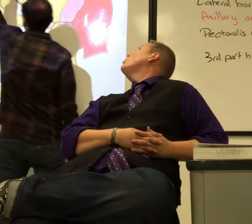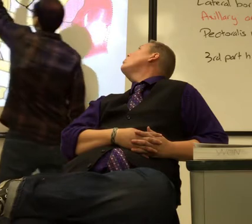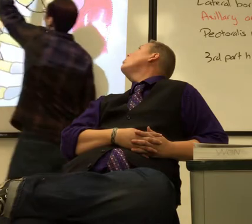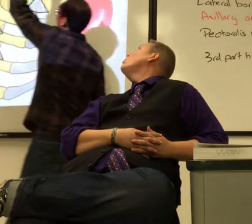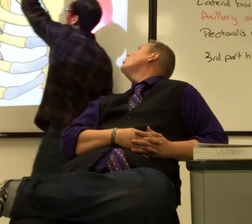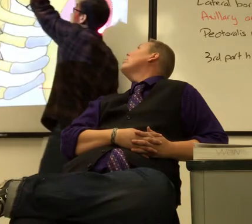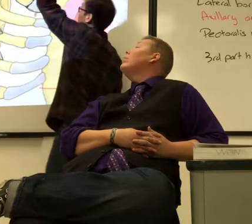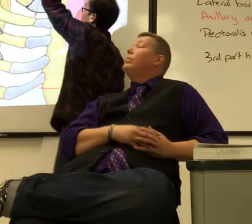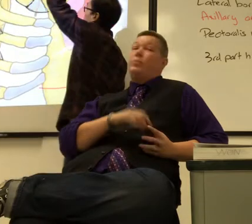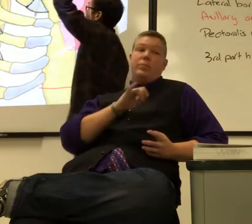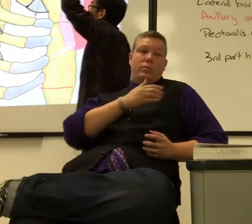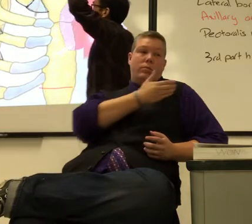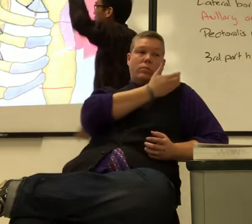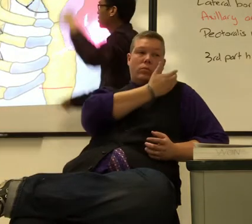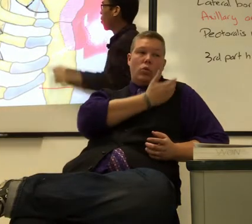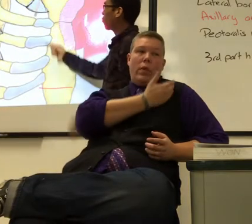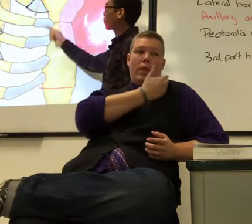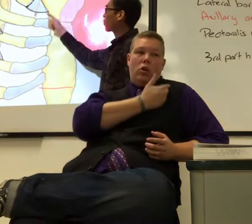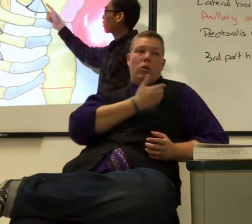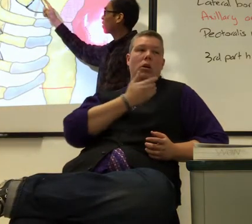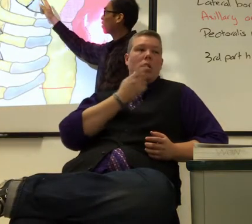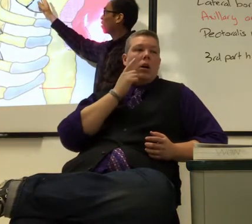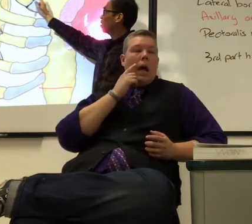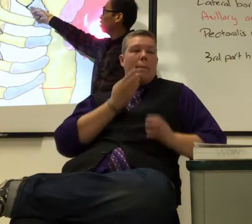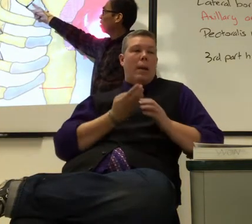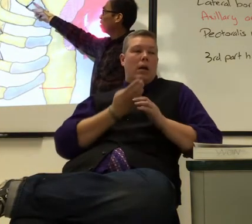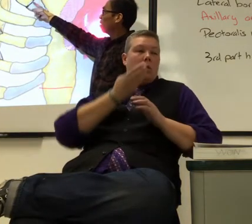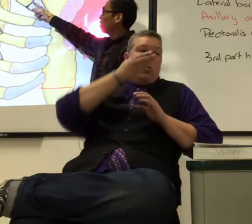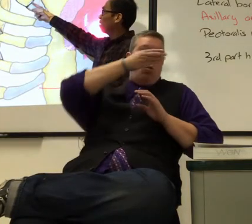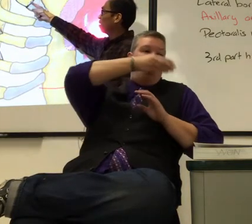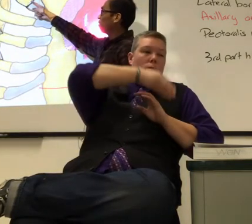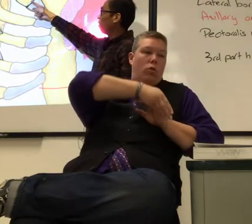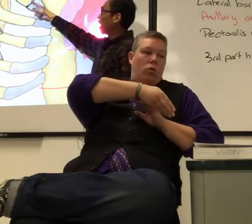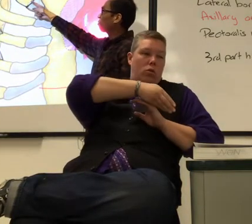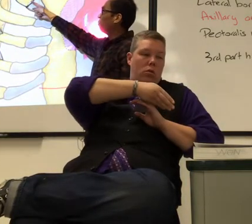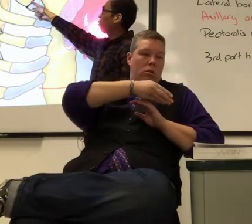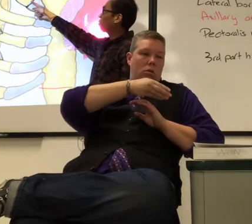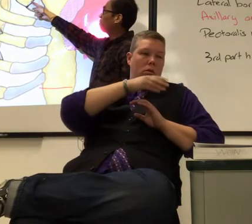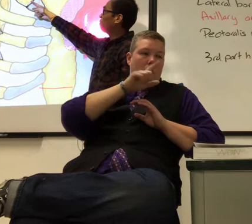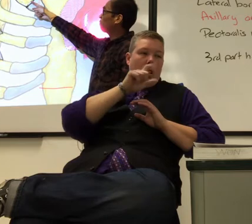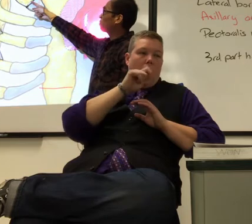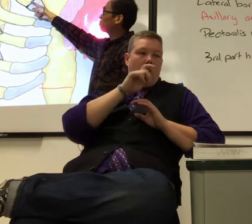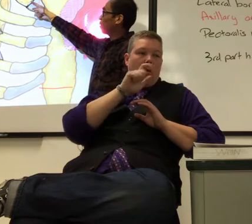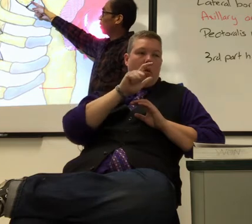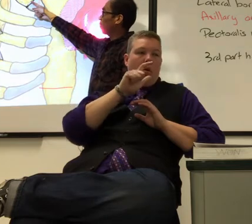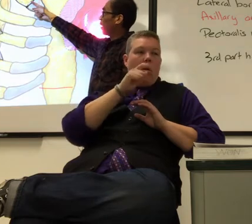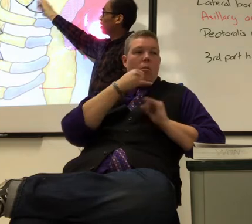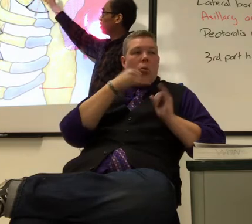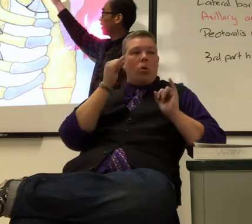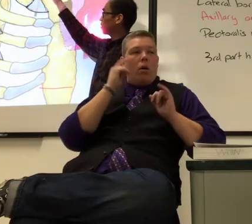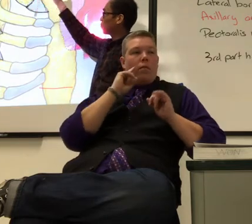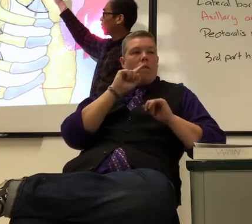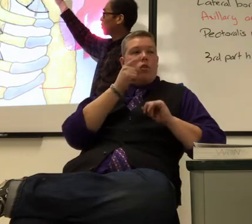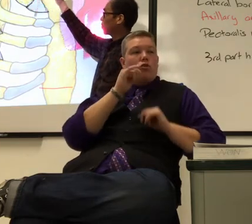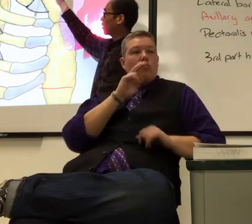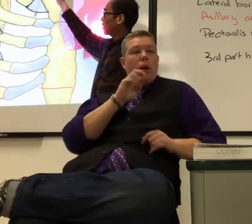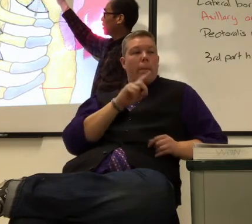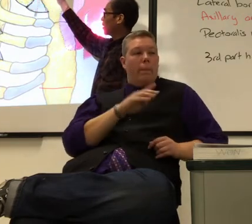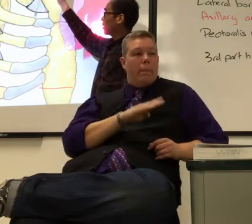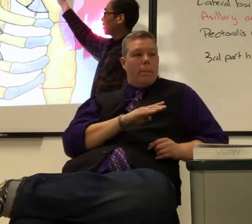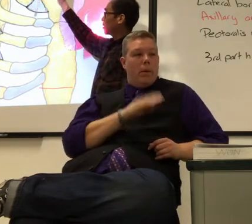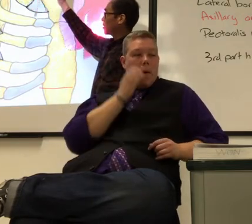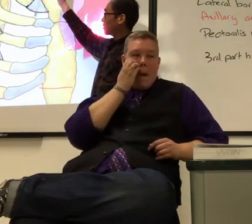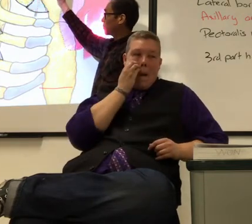Stop it right there. I'm passing over the lateral border of the first rib. I change from